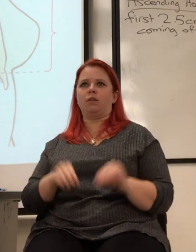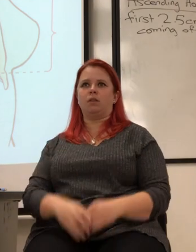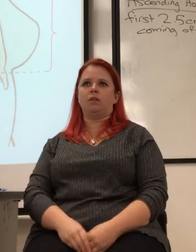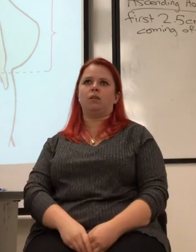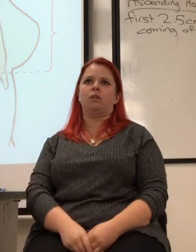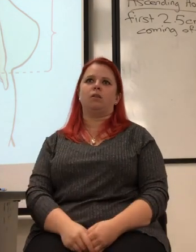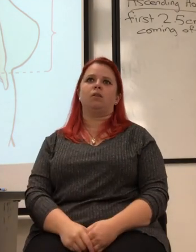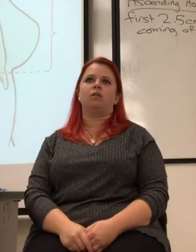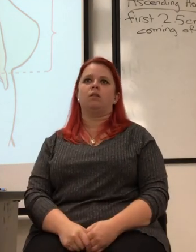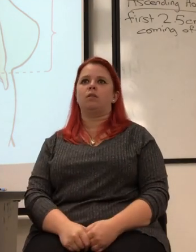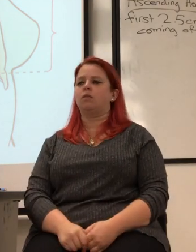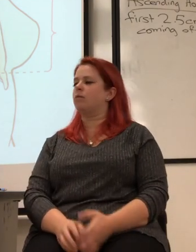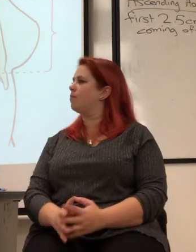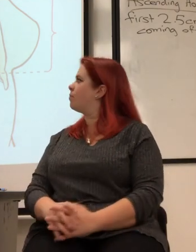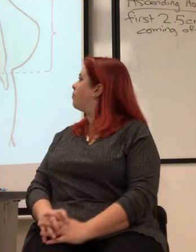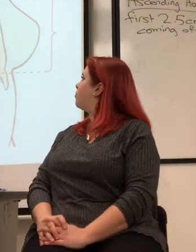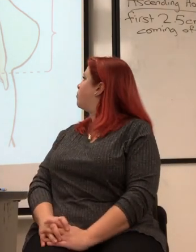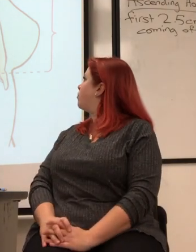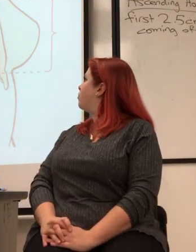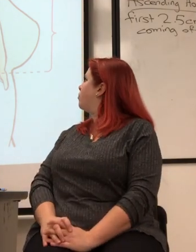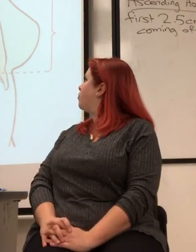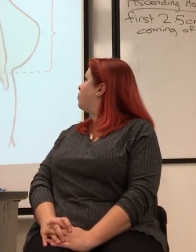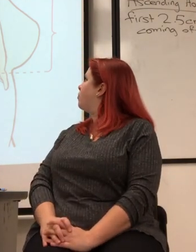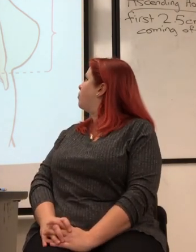Aortic arch.